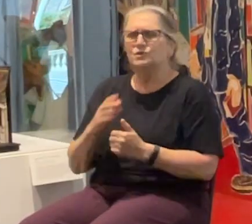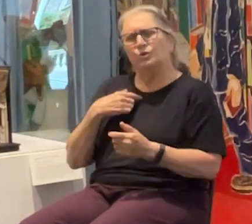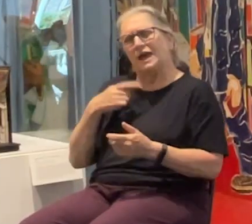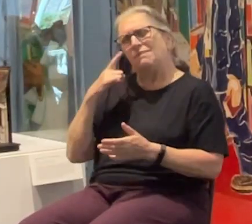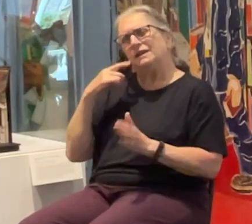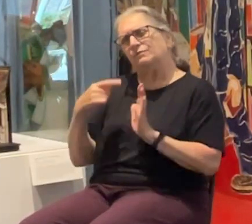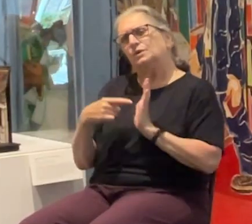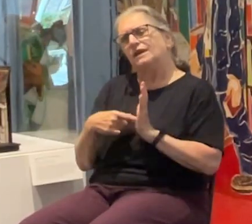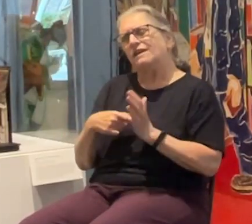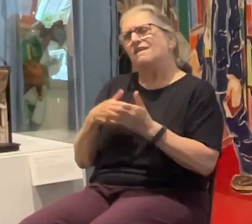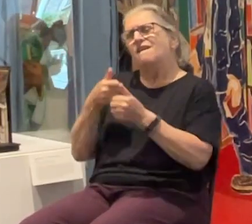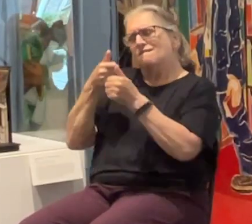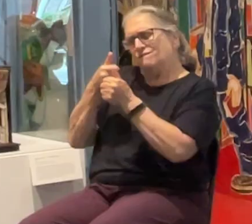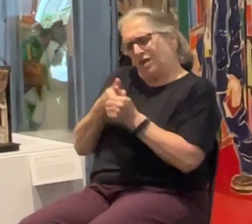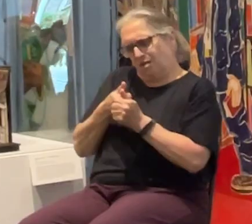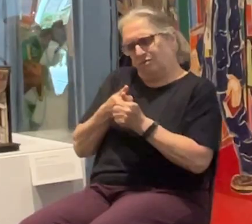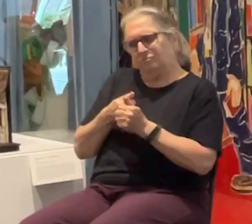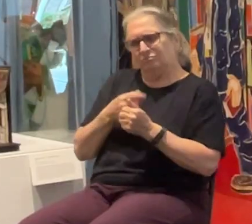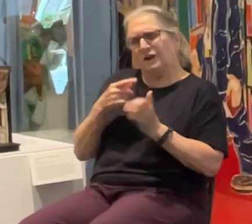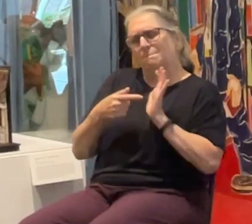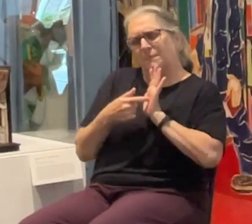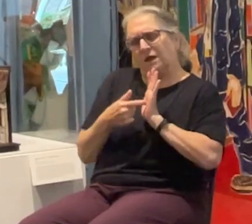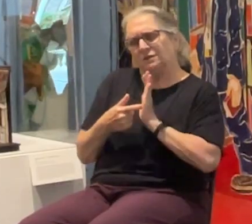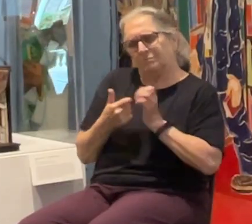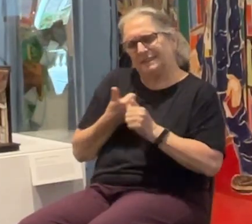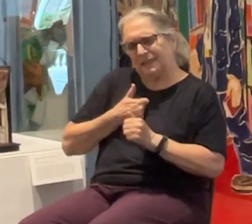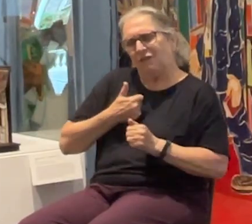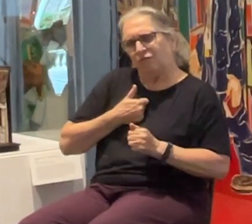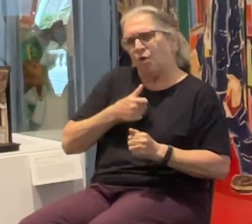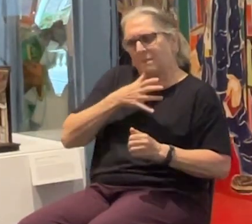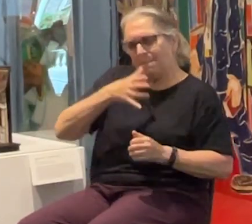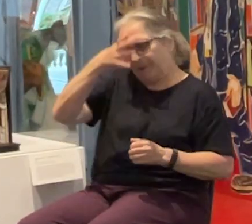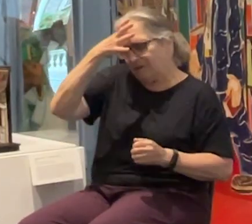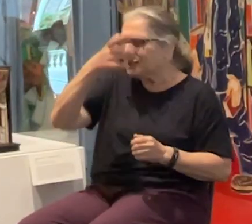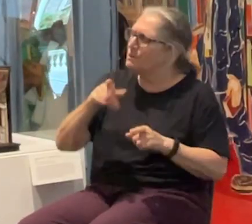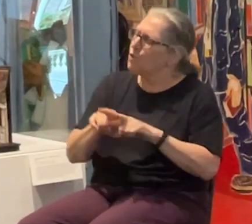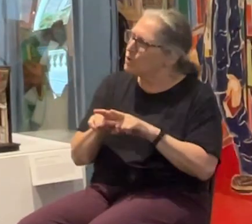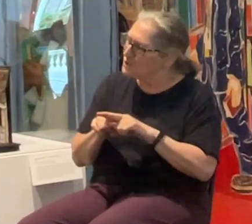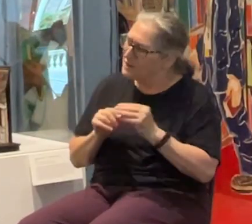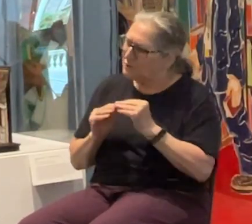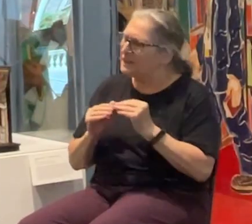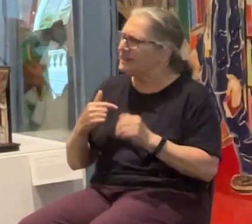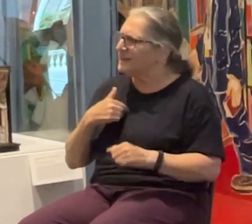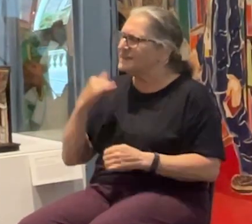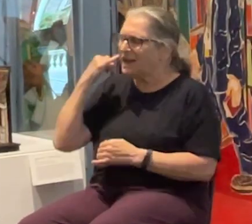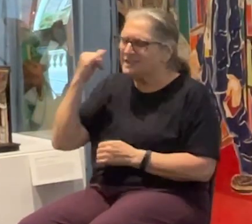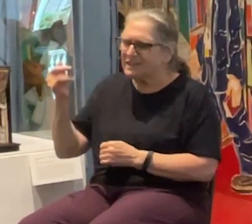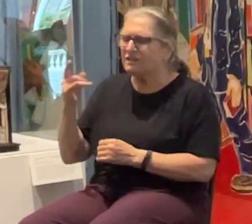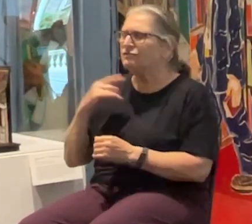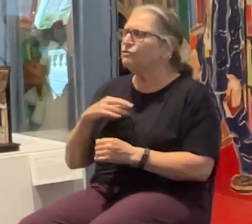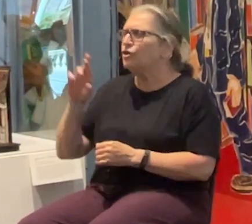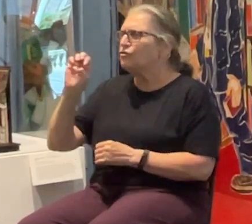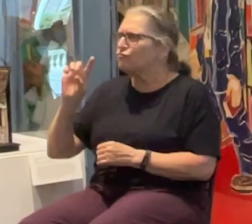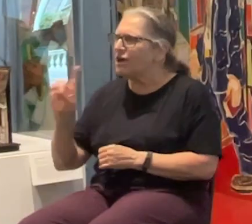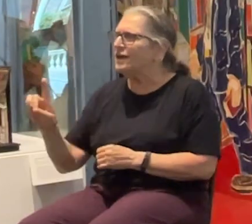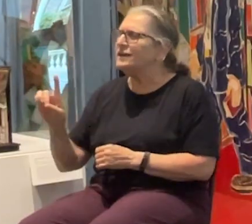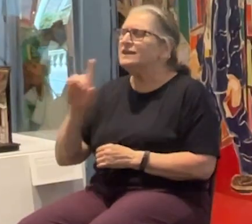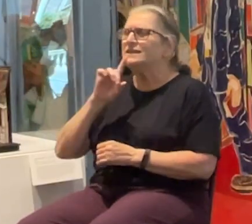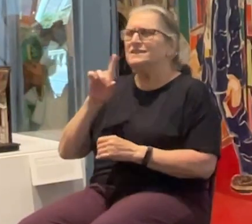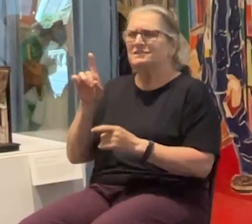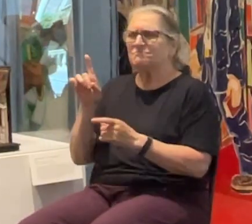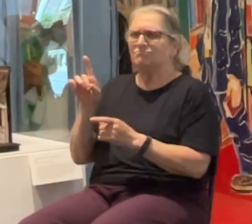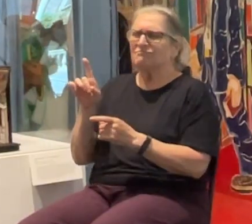myself on both my parents, but then Red almost equally, is this idea of being an artist as a generous person.